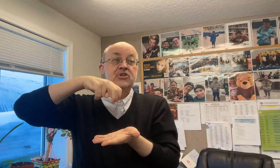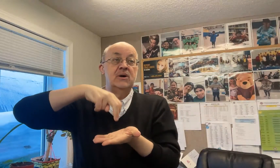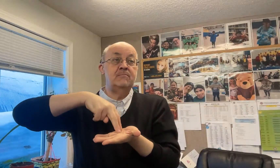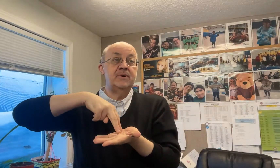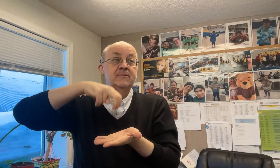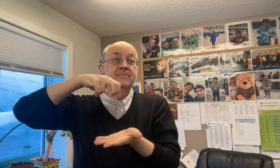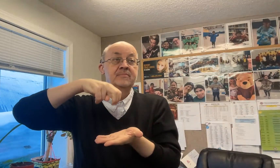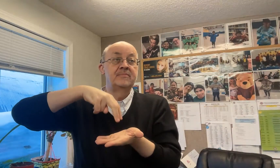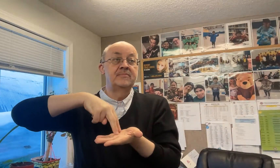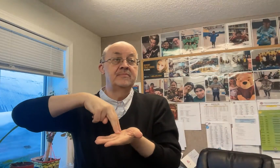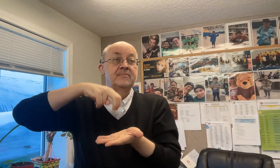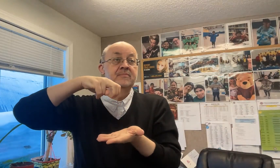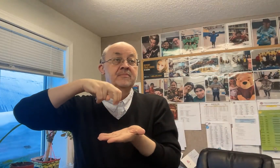jump,